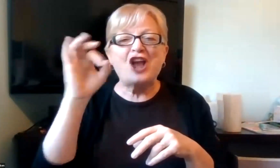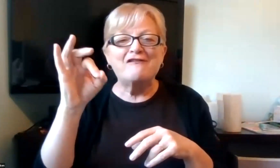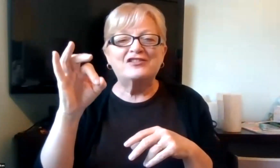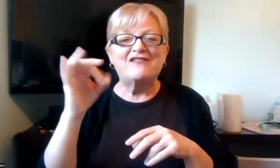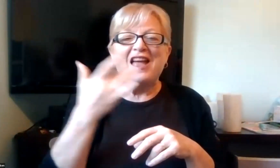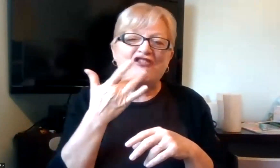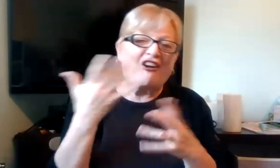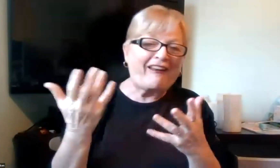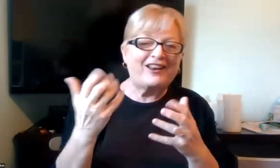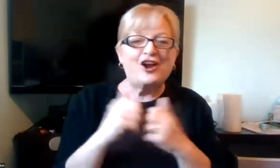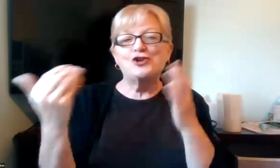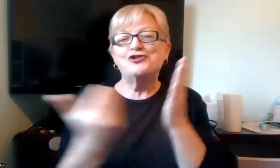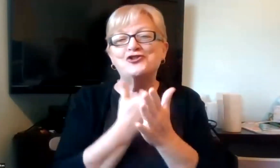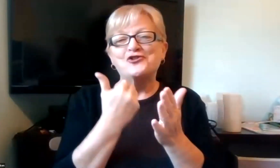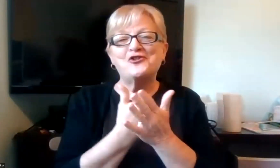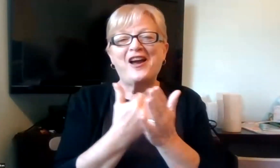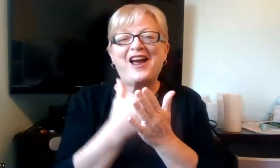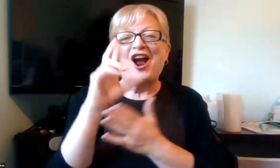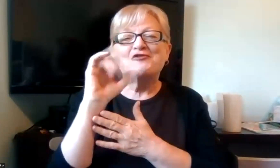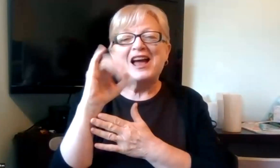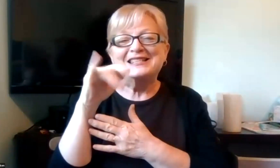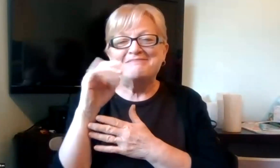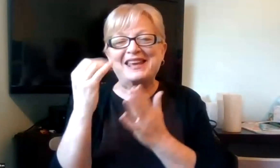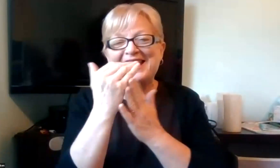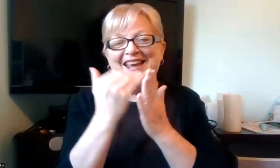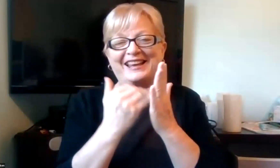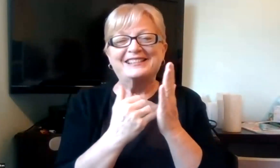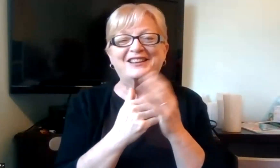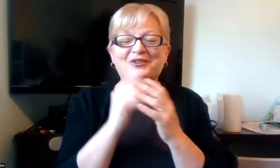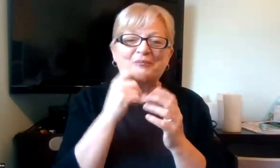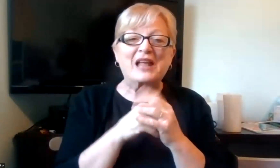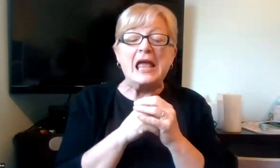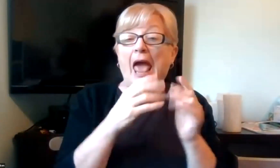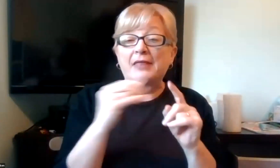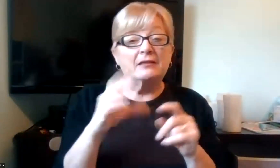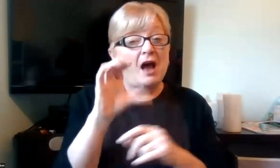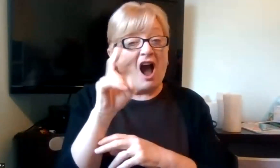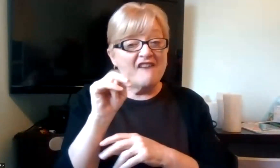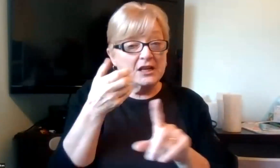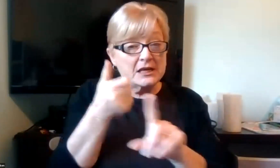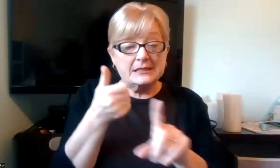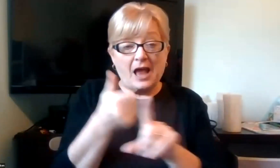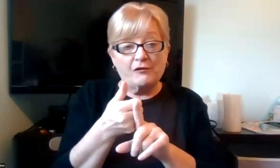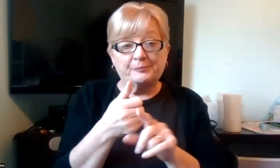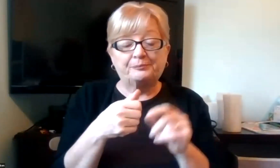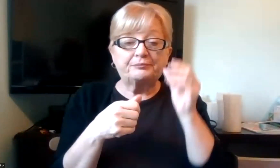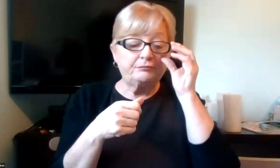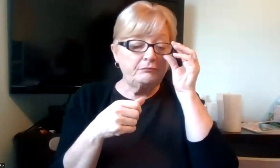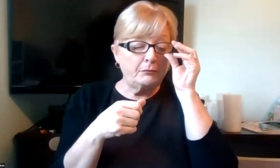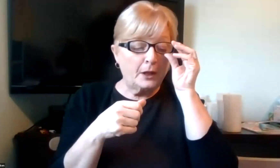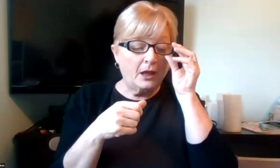new recipe, things like that. So, and then the oven itself, if you do the meal